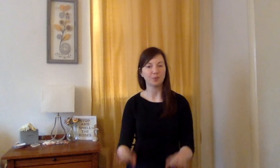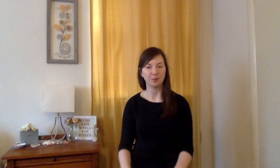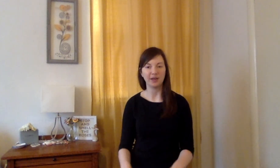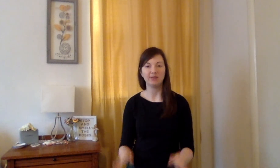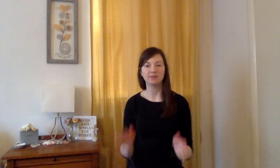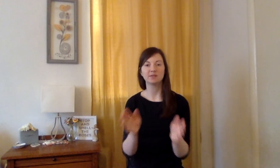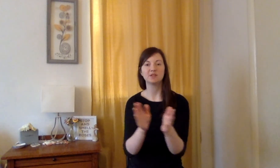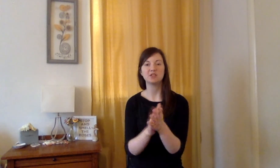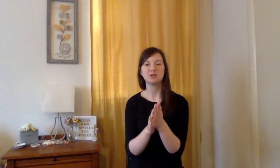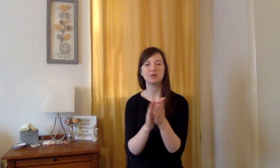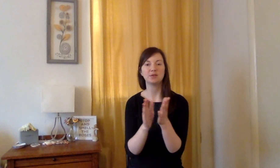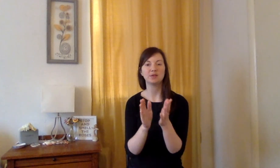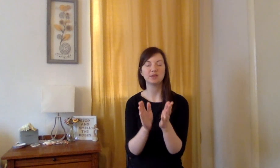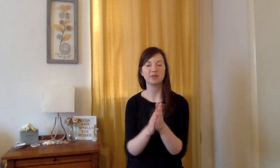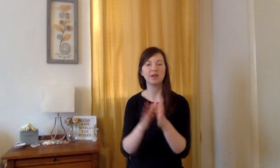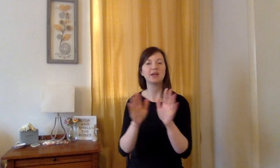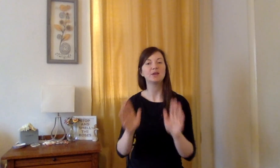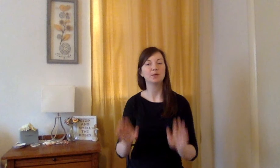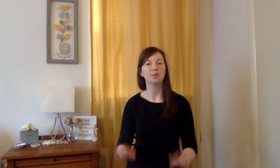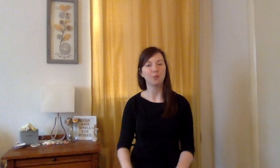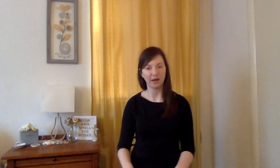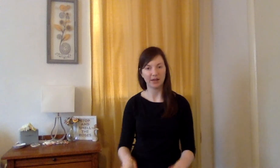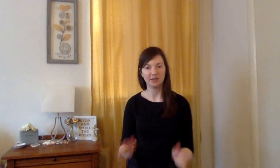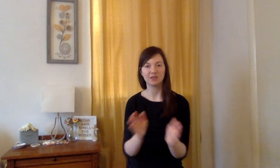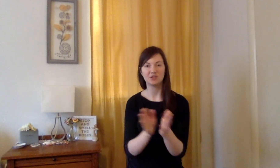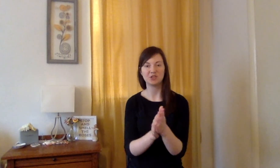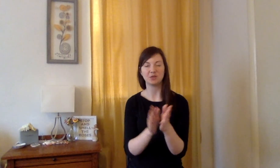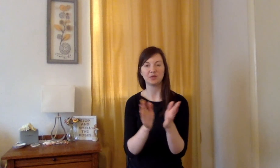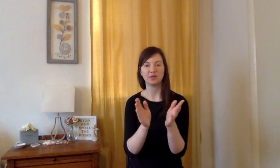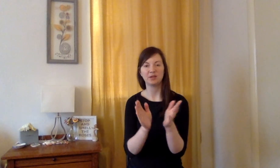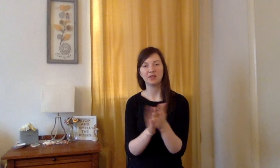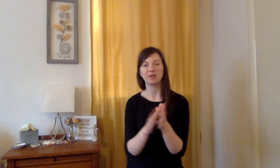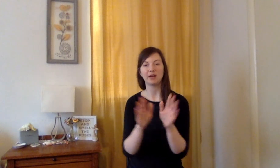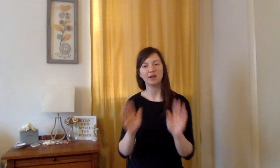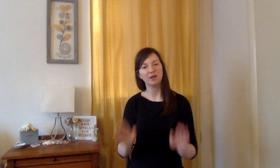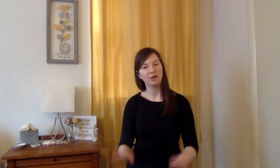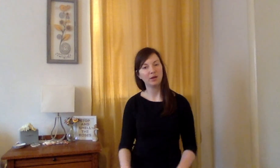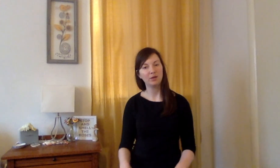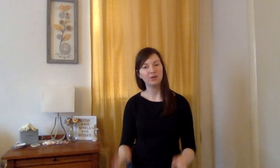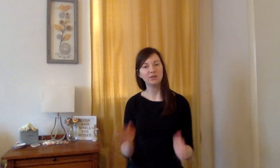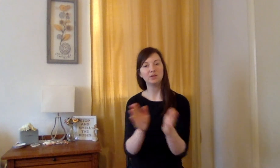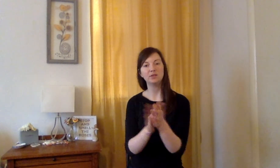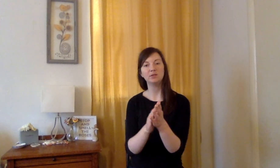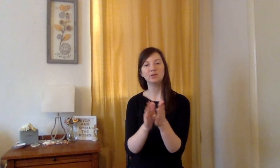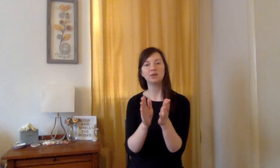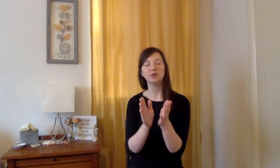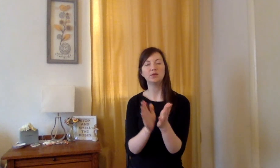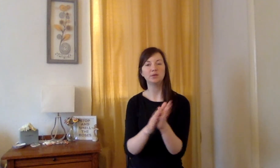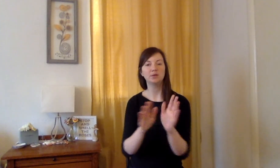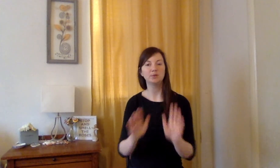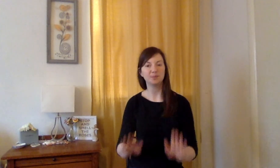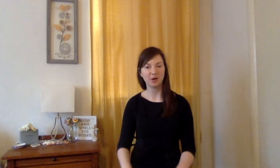1, 2, 3, 1, 2, 3. Home,